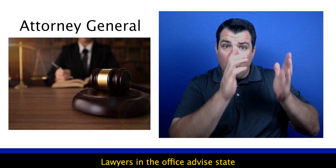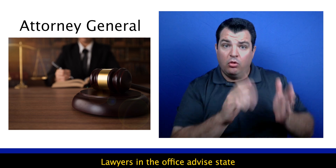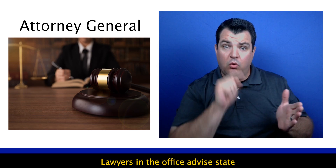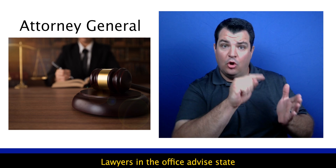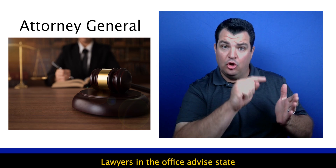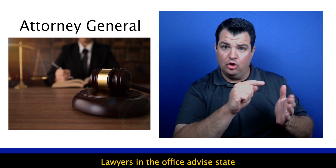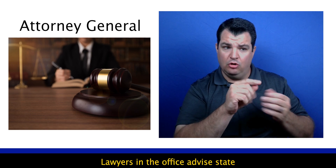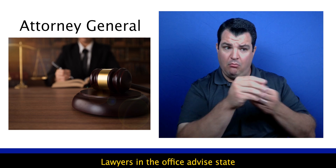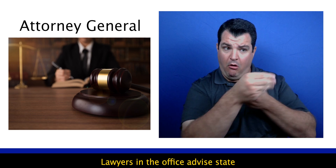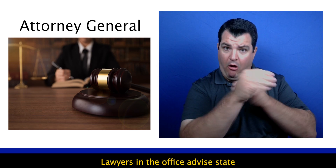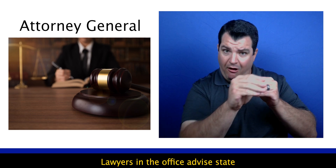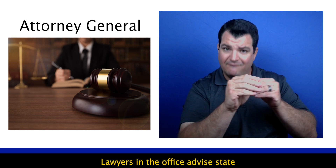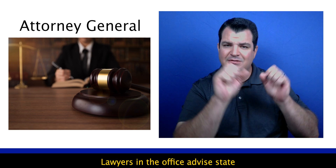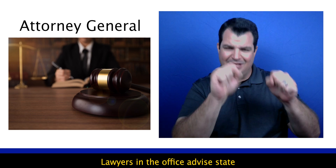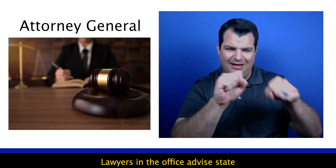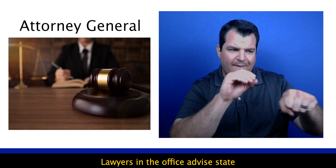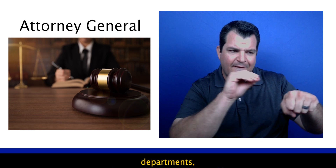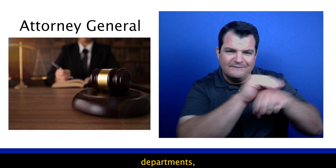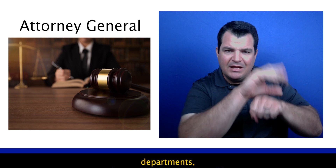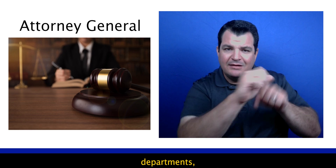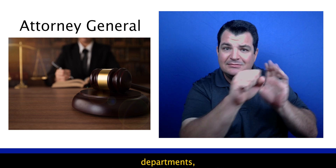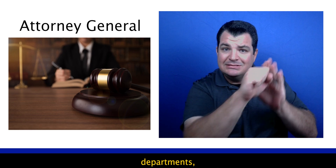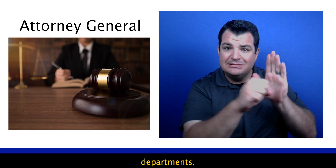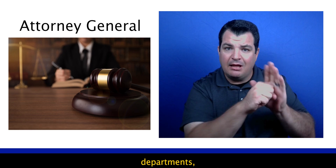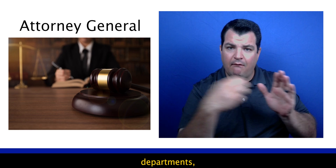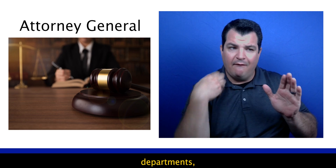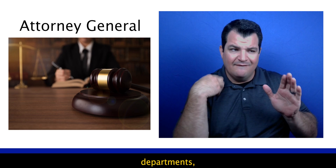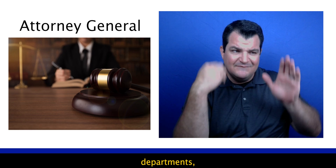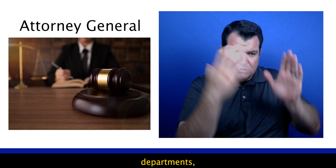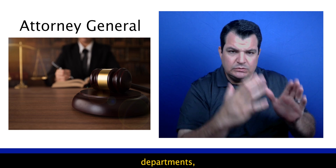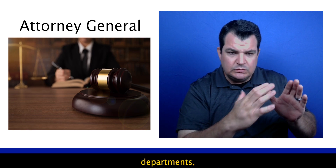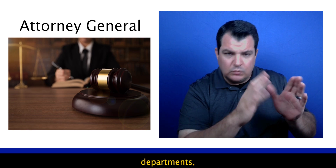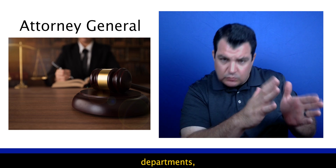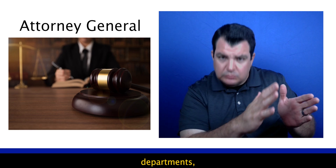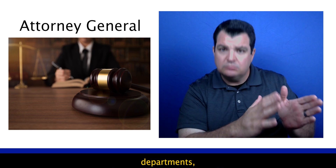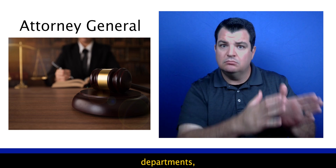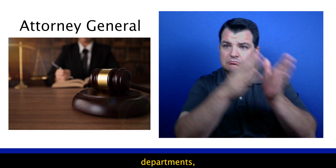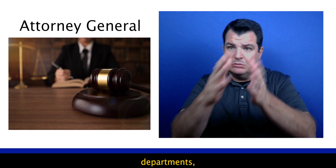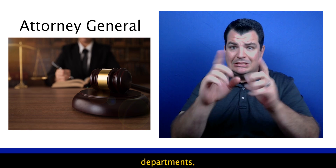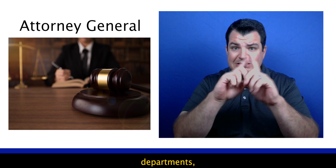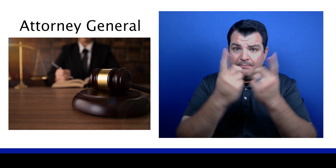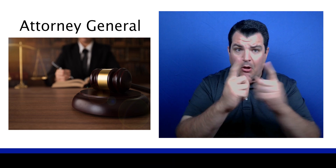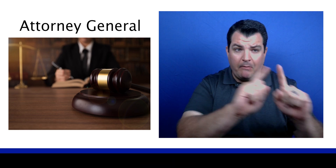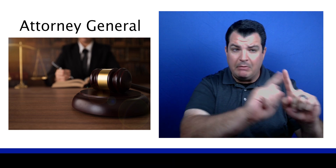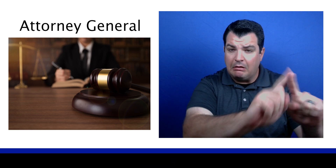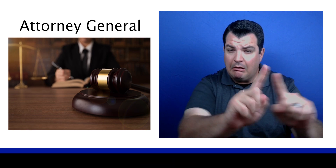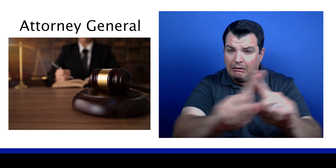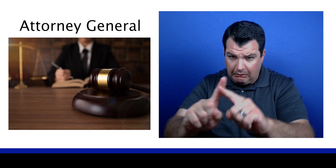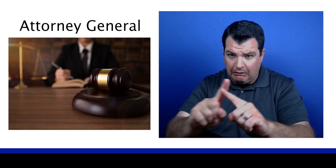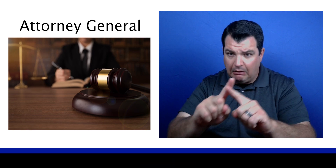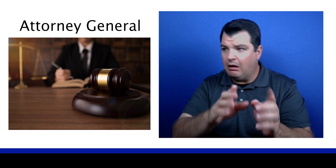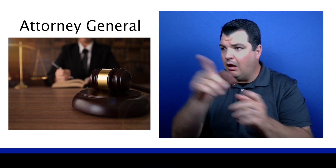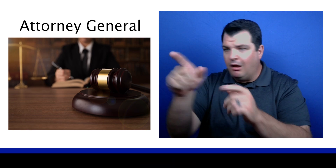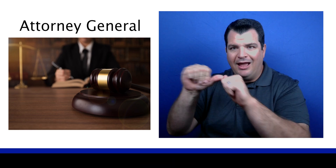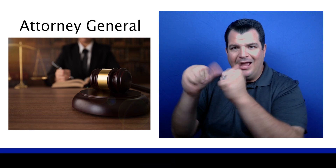Lawyers in the office advise state officials, departments, and agencies on questions of law.